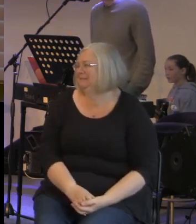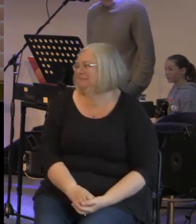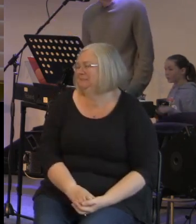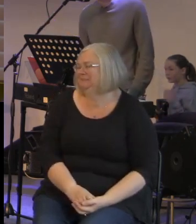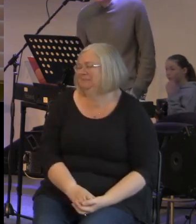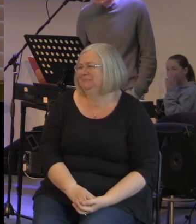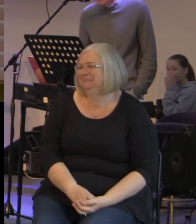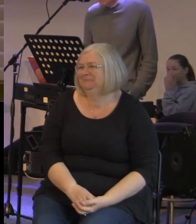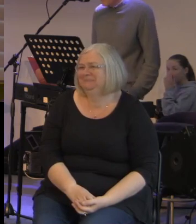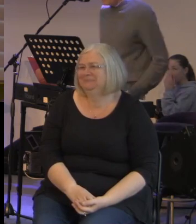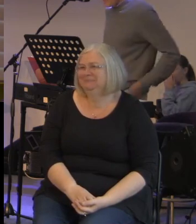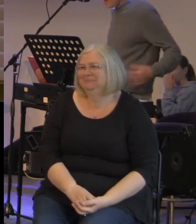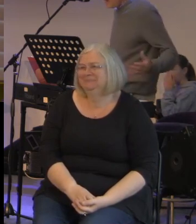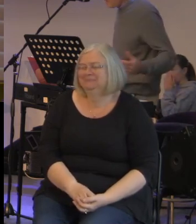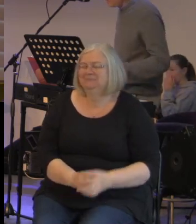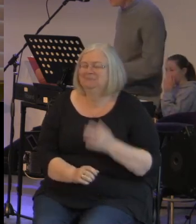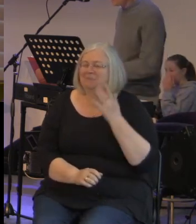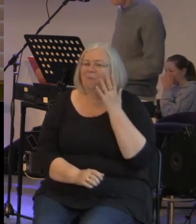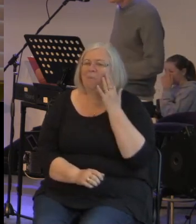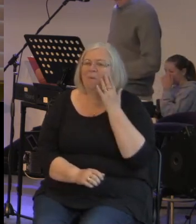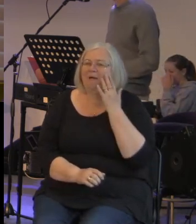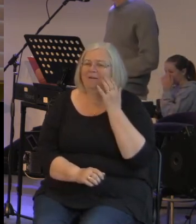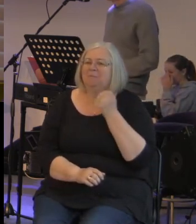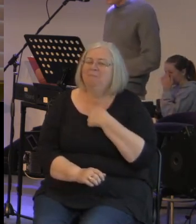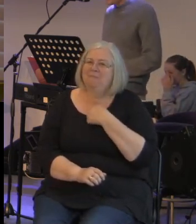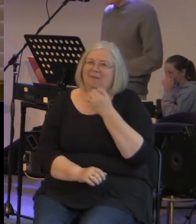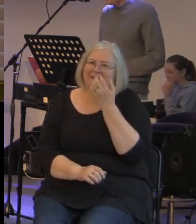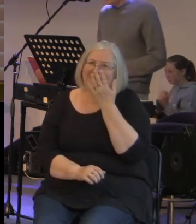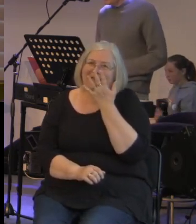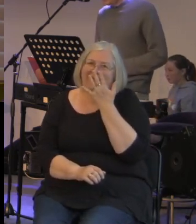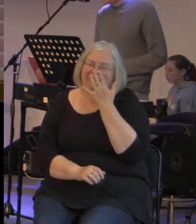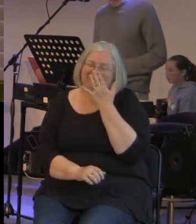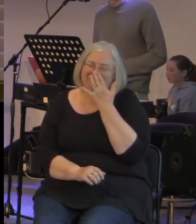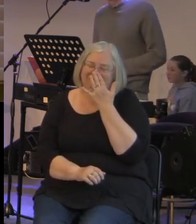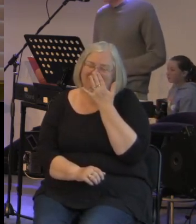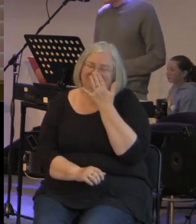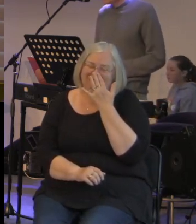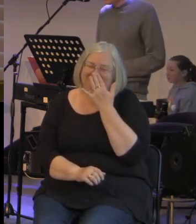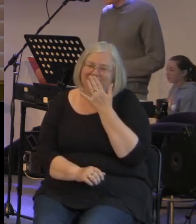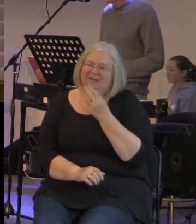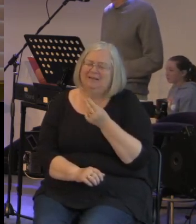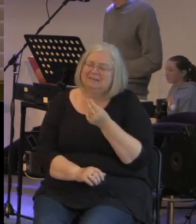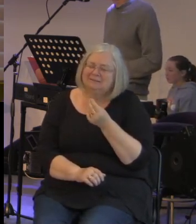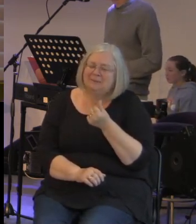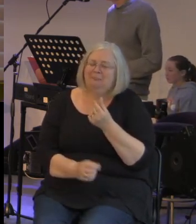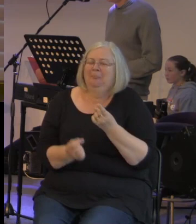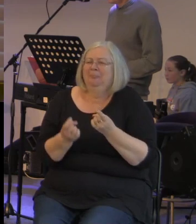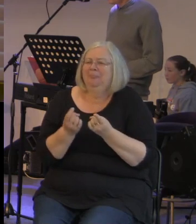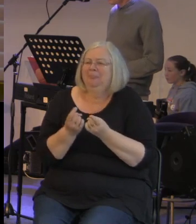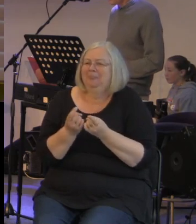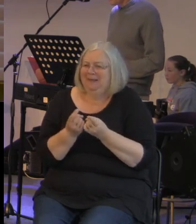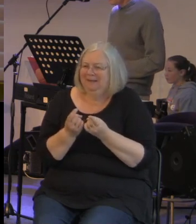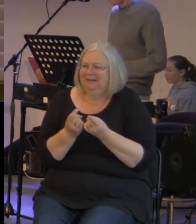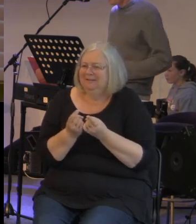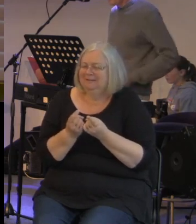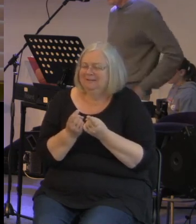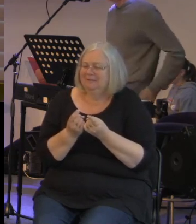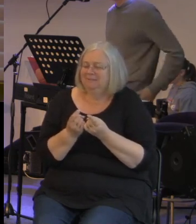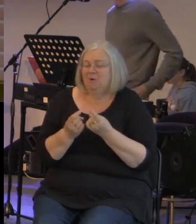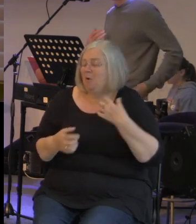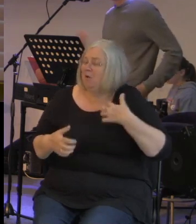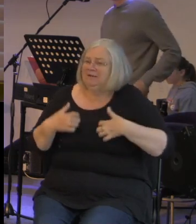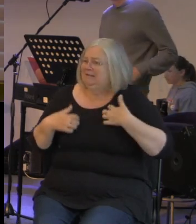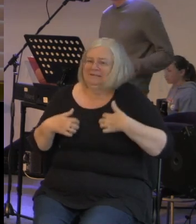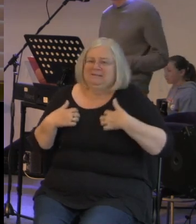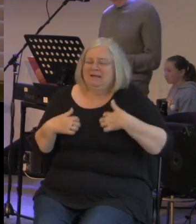You know, when you get to be as old as I am, some things in life are no longer quite as exciting as they once were.